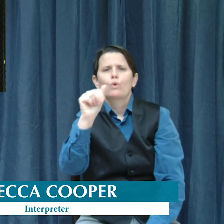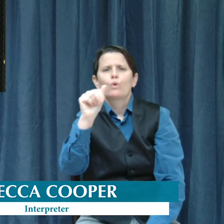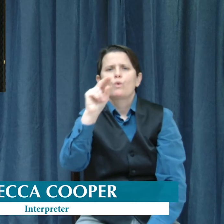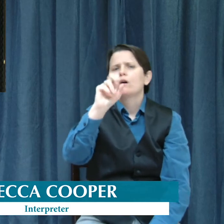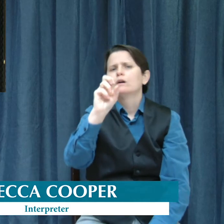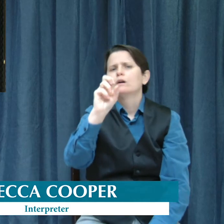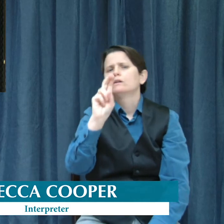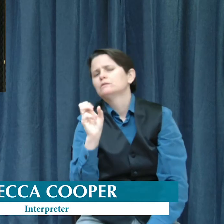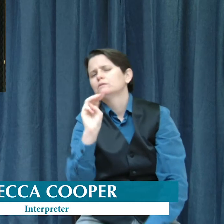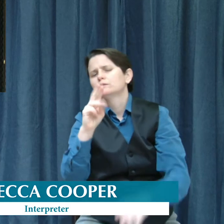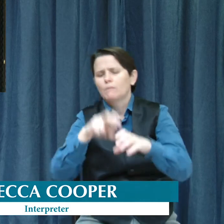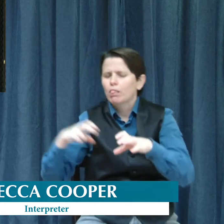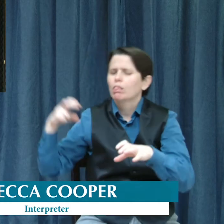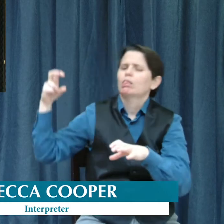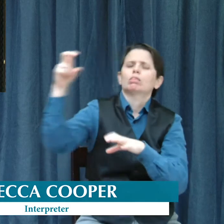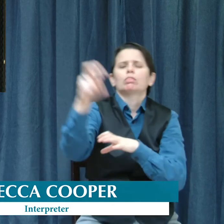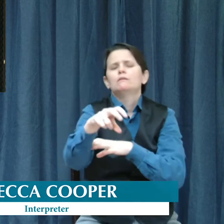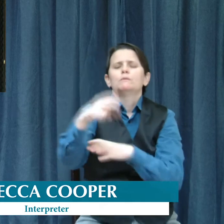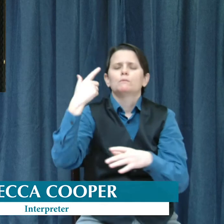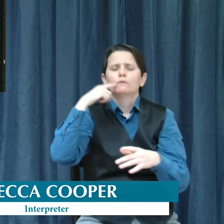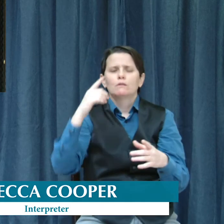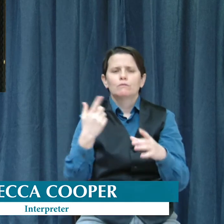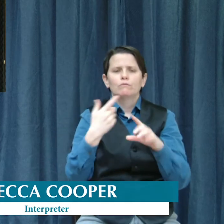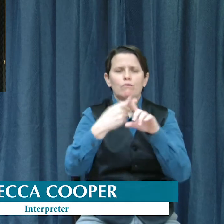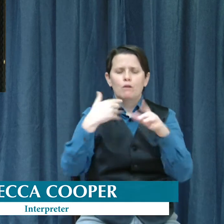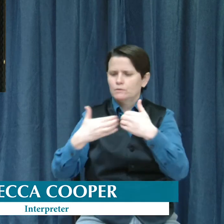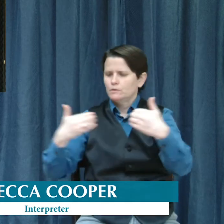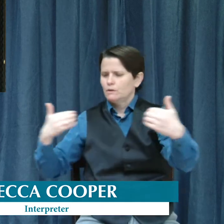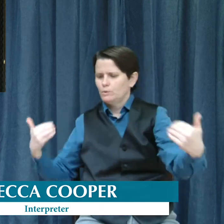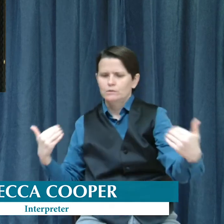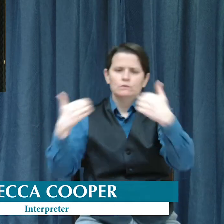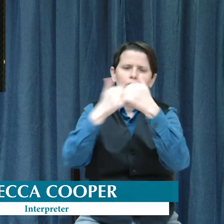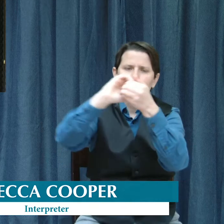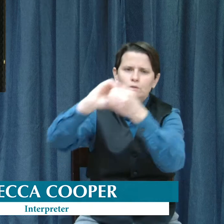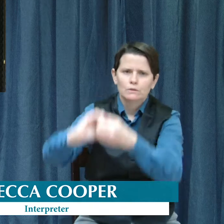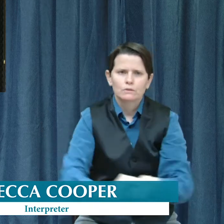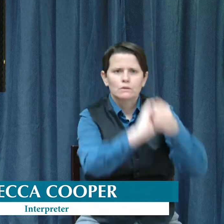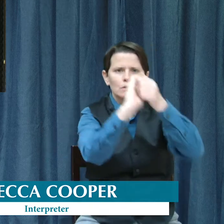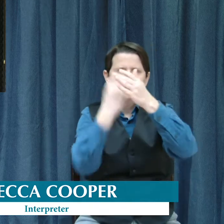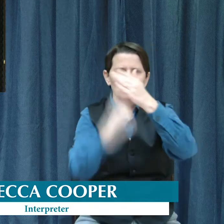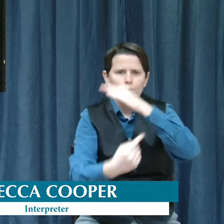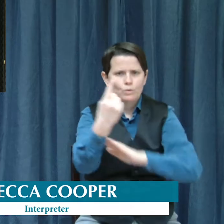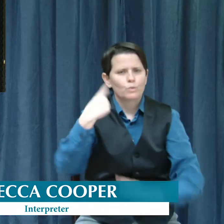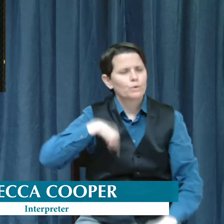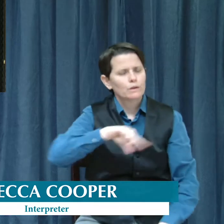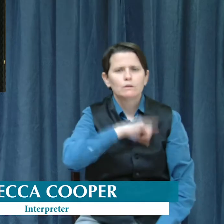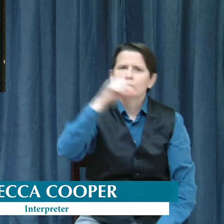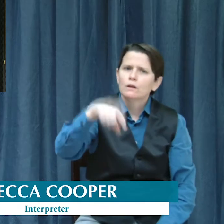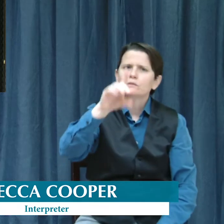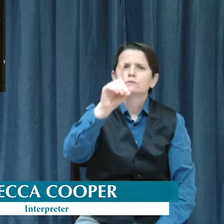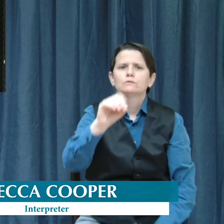of oneness, we can't do it blind. And we didn't even know we